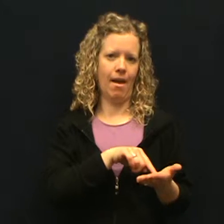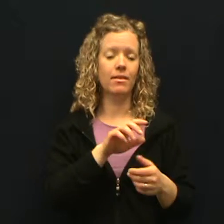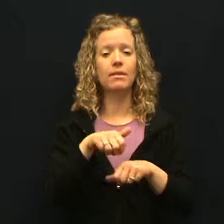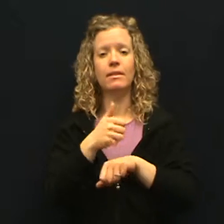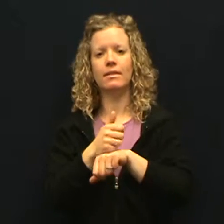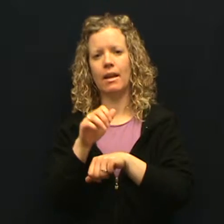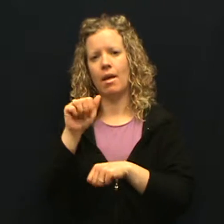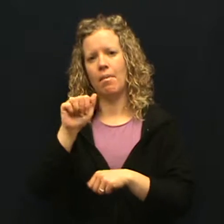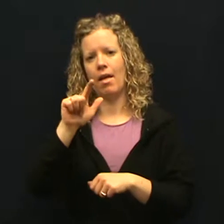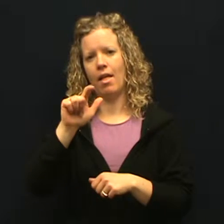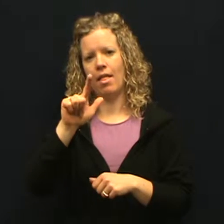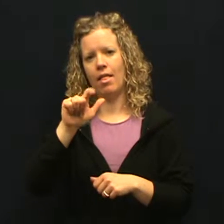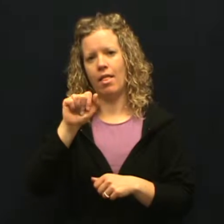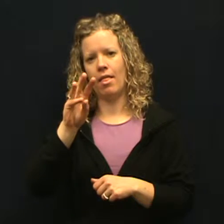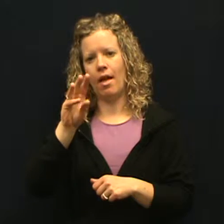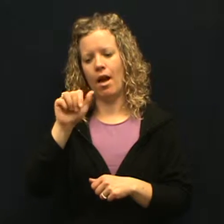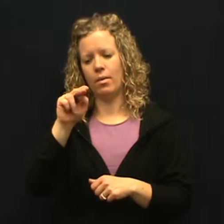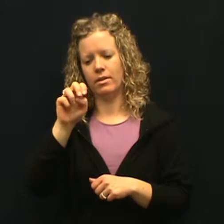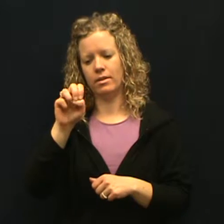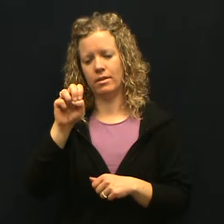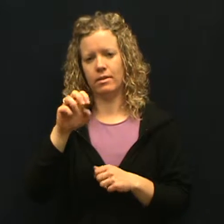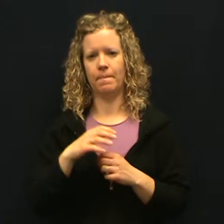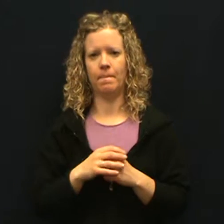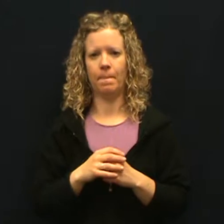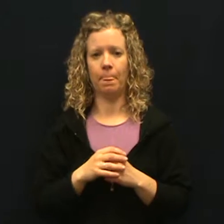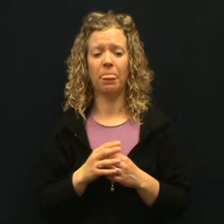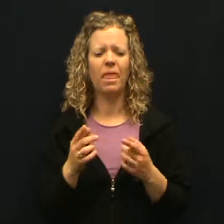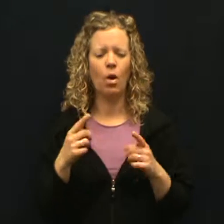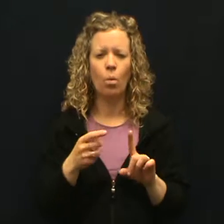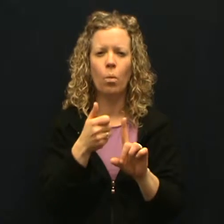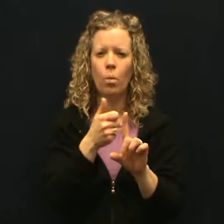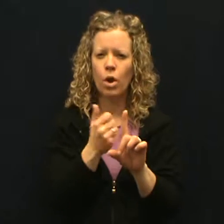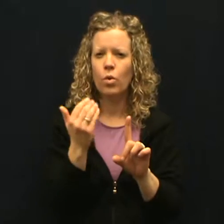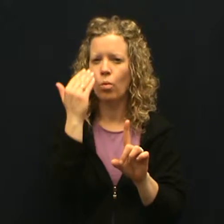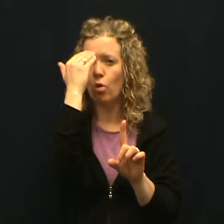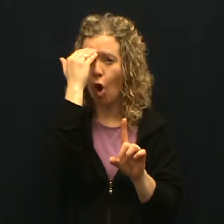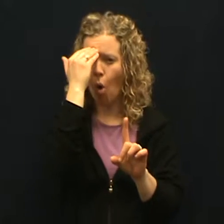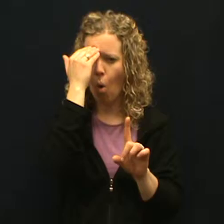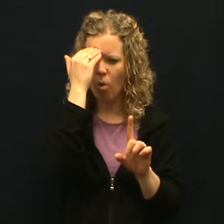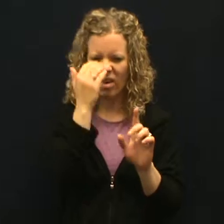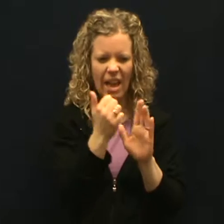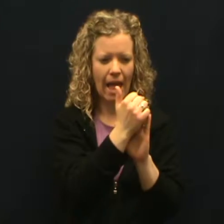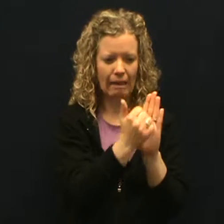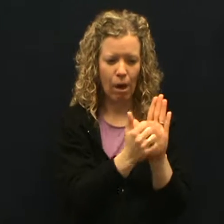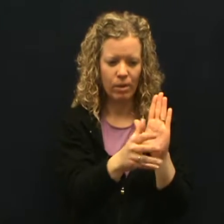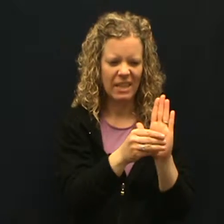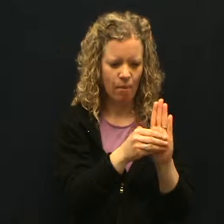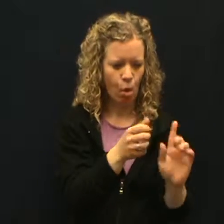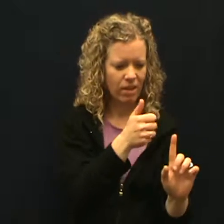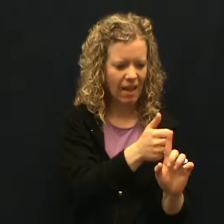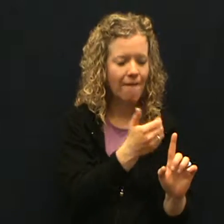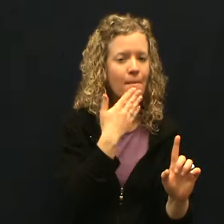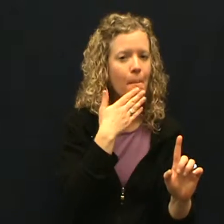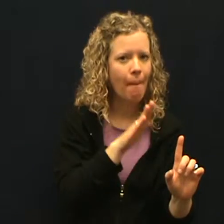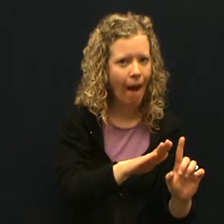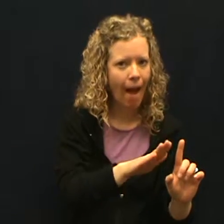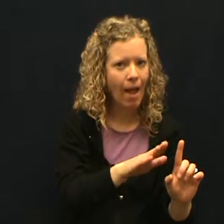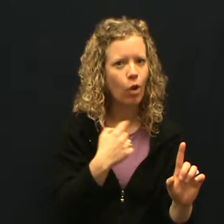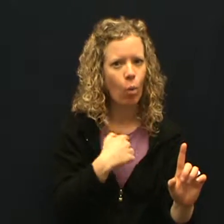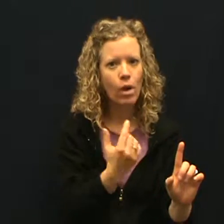happens when you know a specific account receivable is bad? Well, then we have to write off that specific receivable.